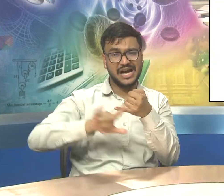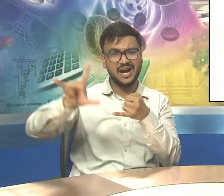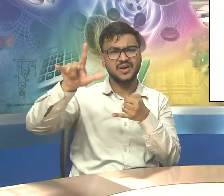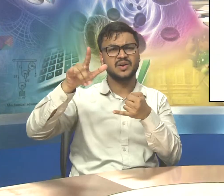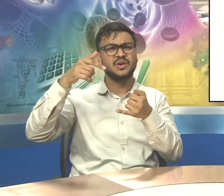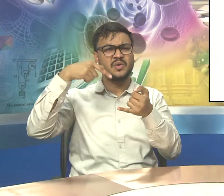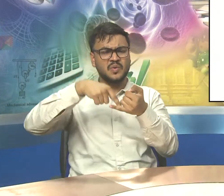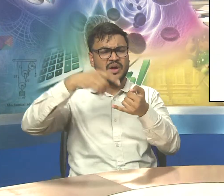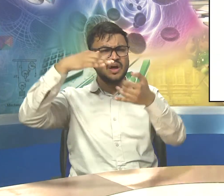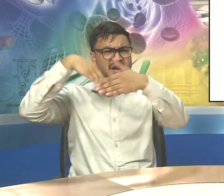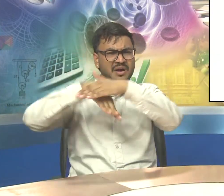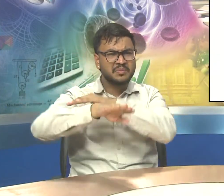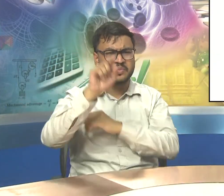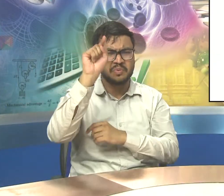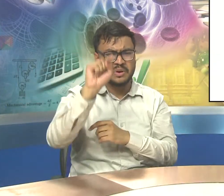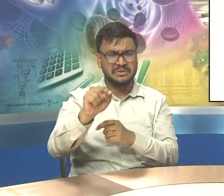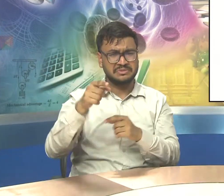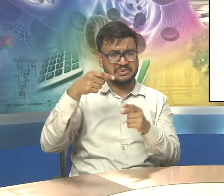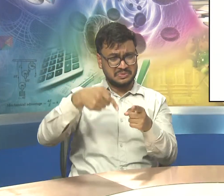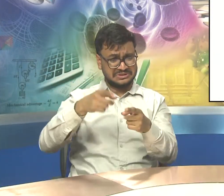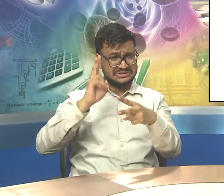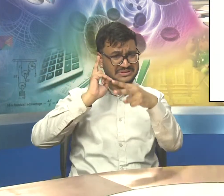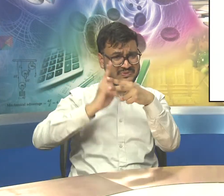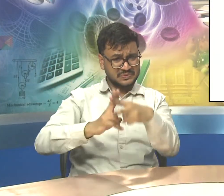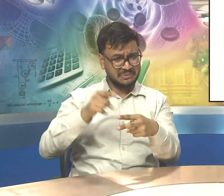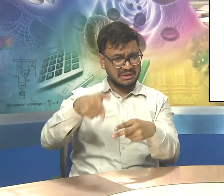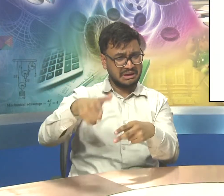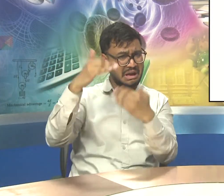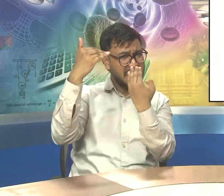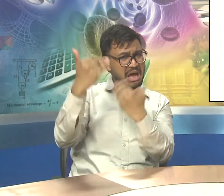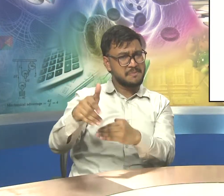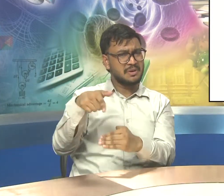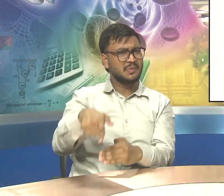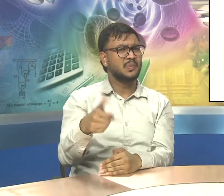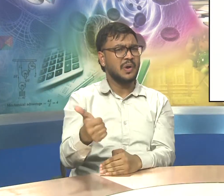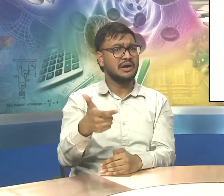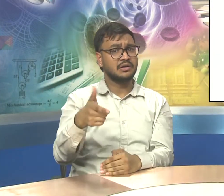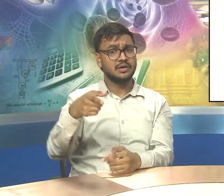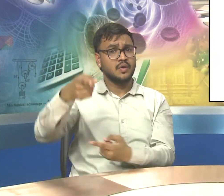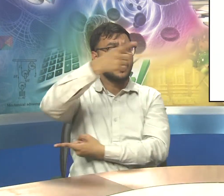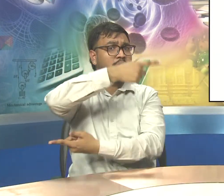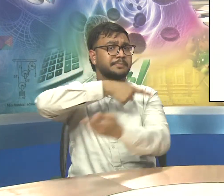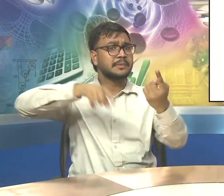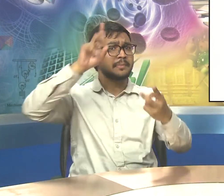Now we will look what is wrong beliefs about Indian Sign Language,